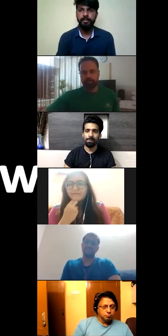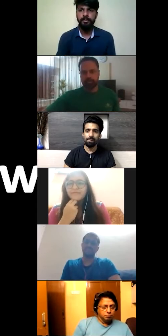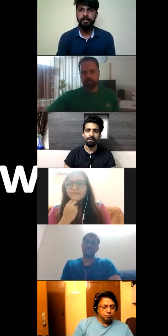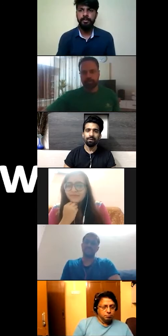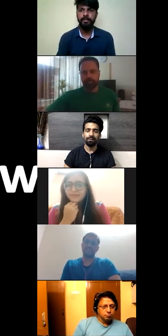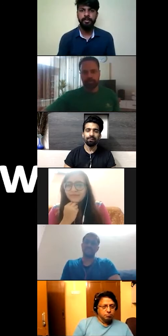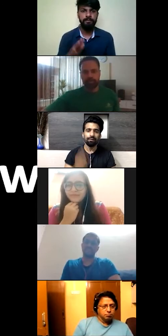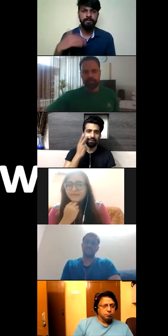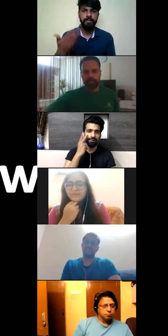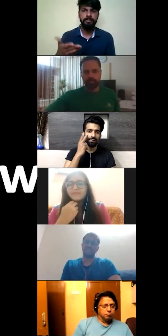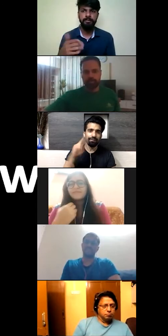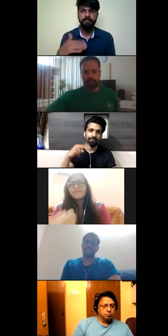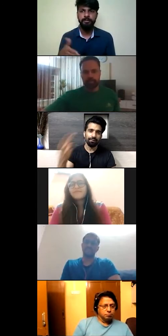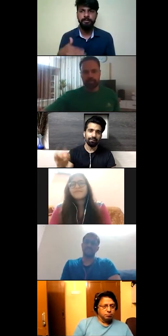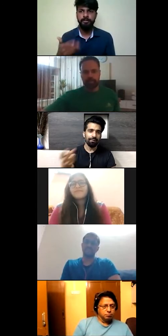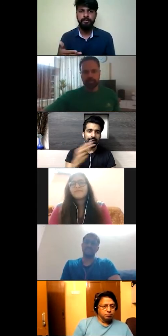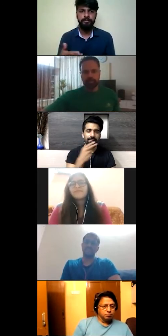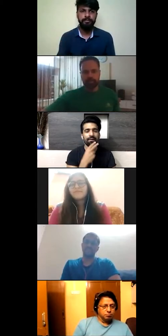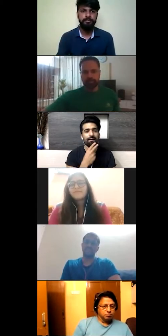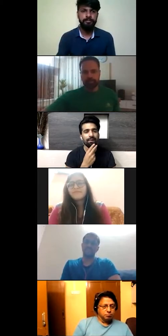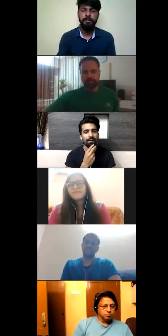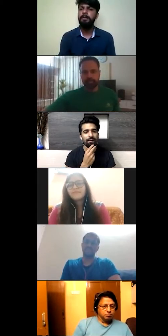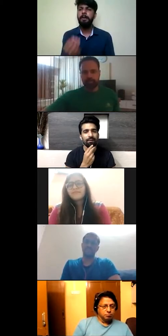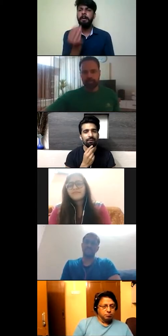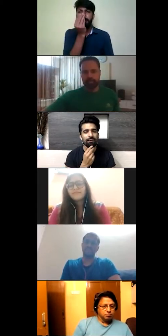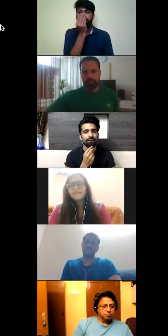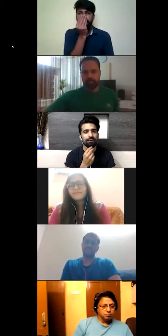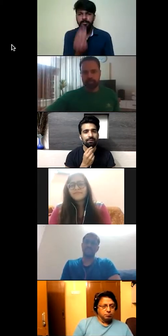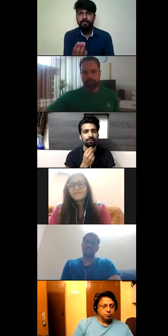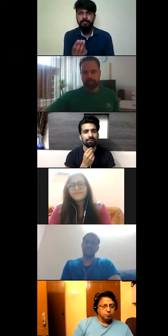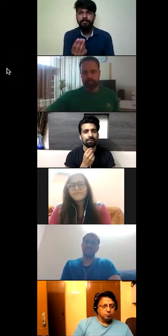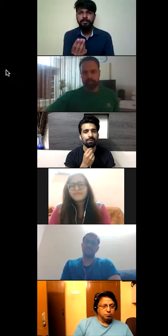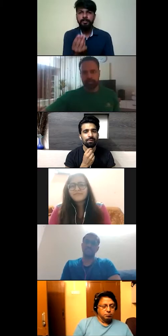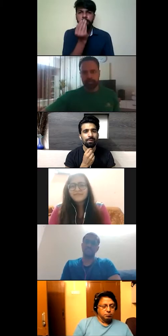Okay, next. Sarah switch. Okay.